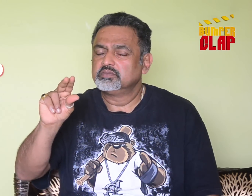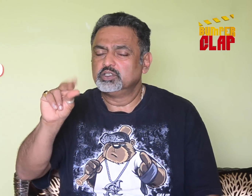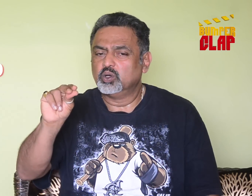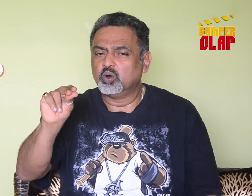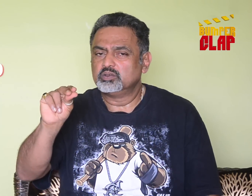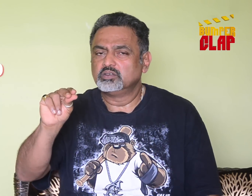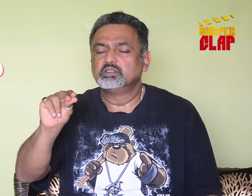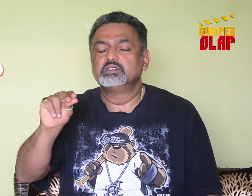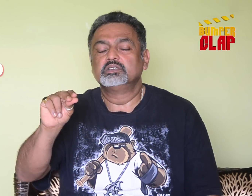no.